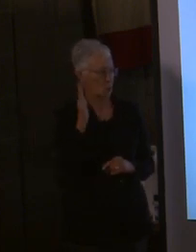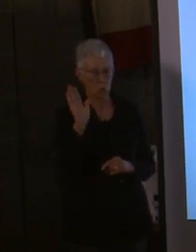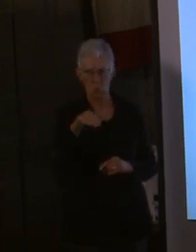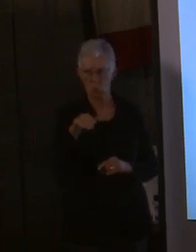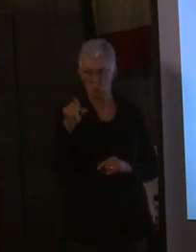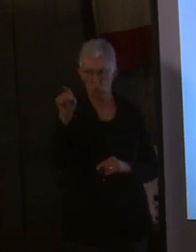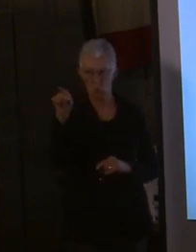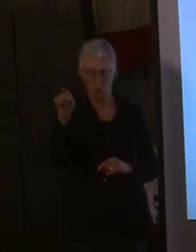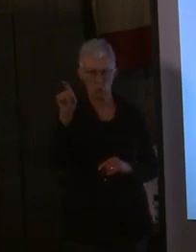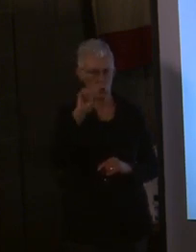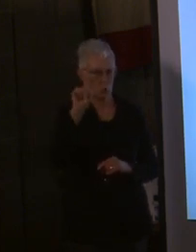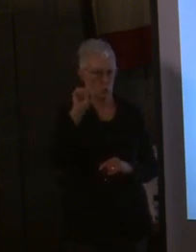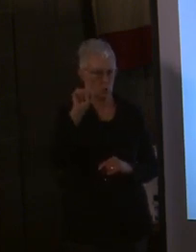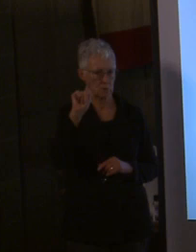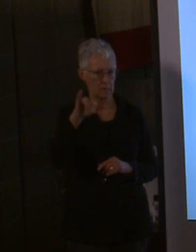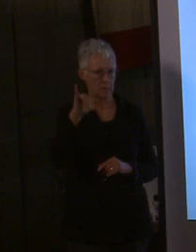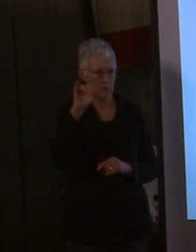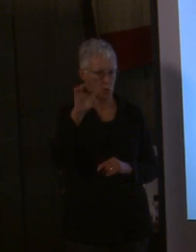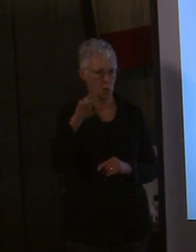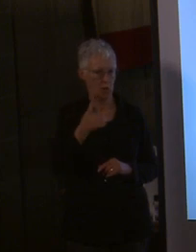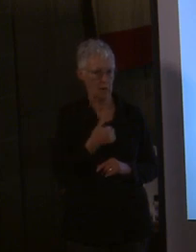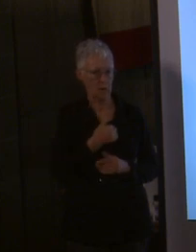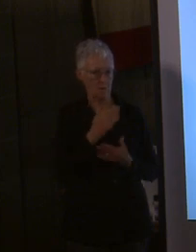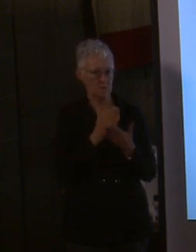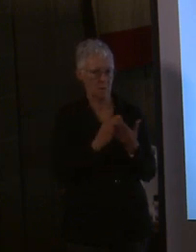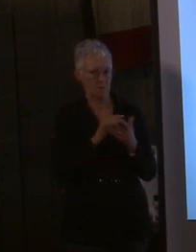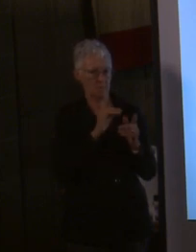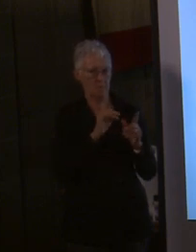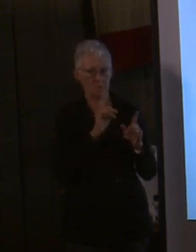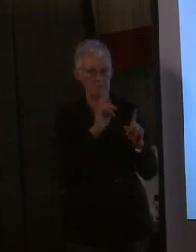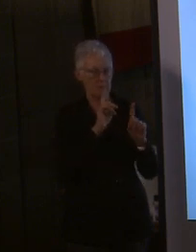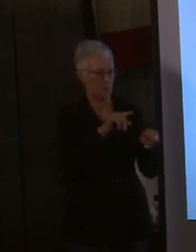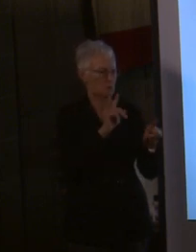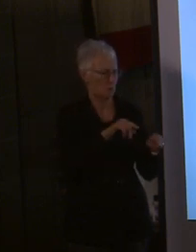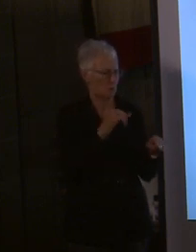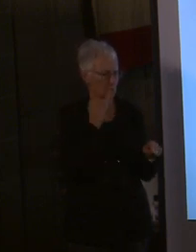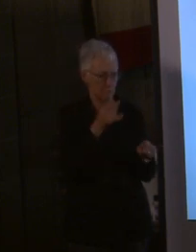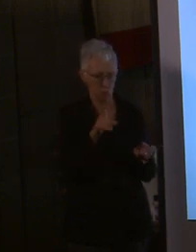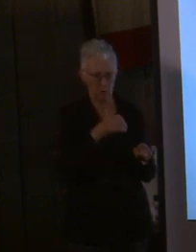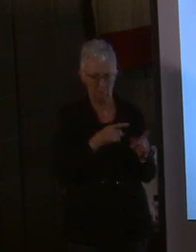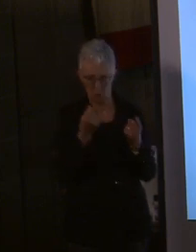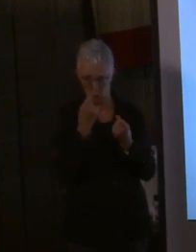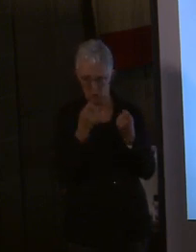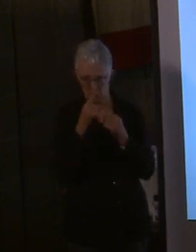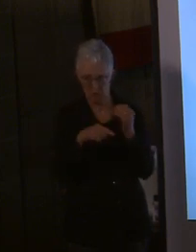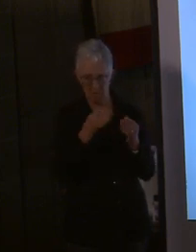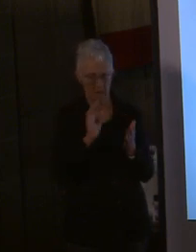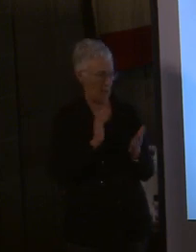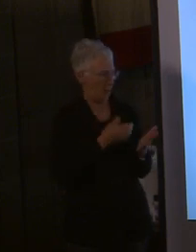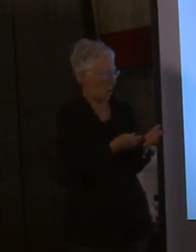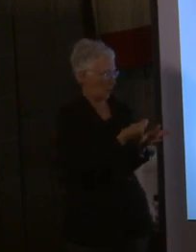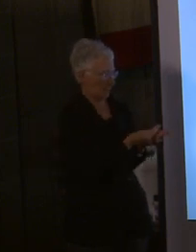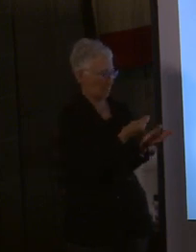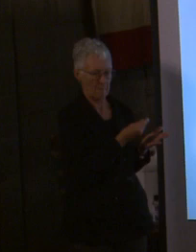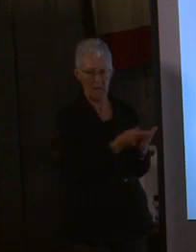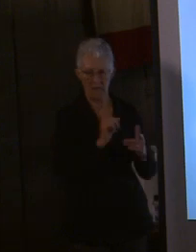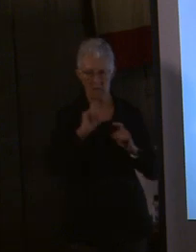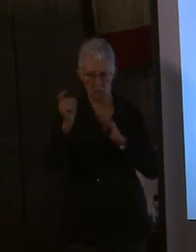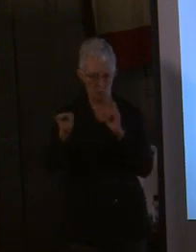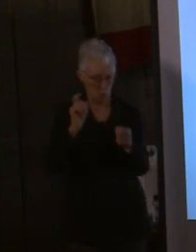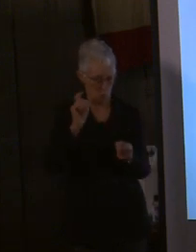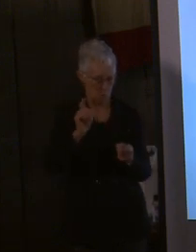help unpack some of the details of our second round of community cares and our small business stabilization grants and so